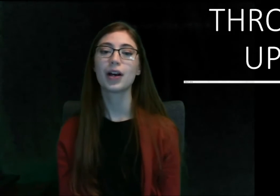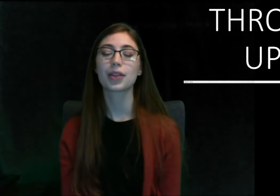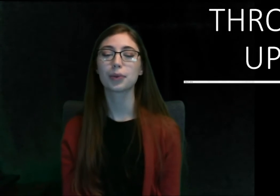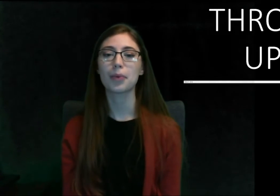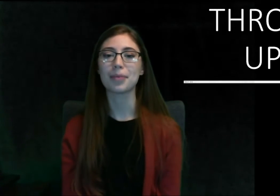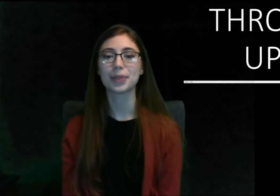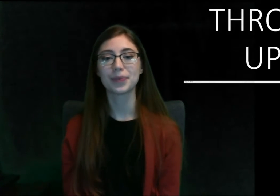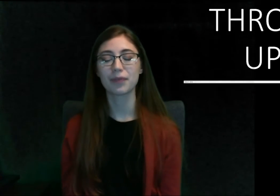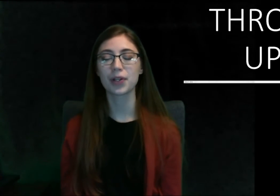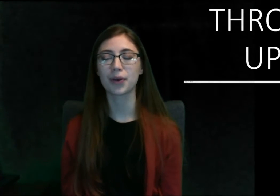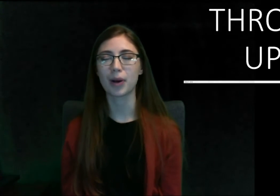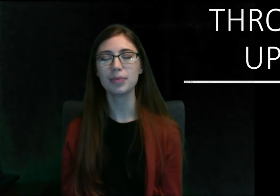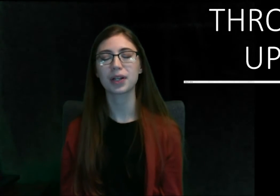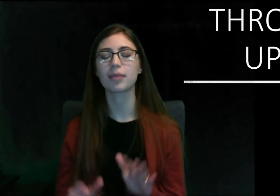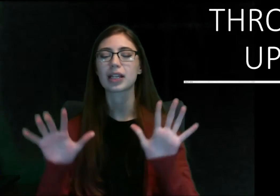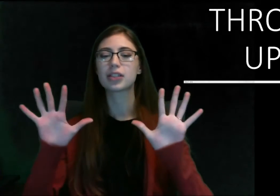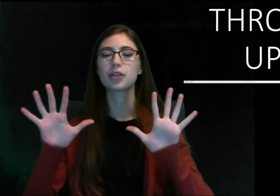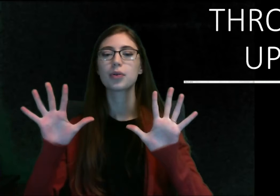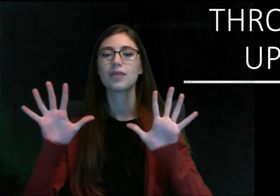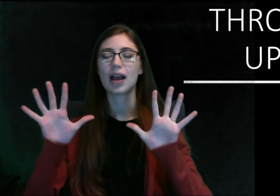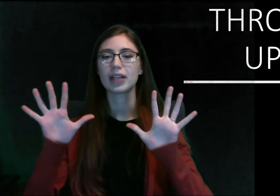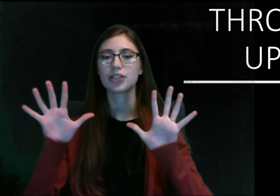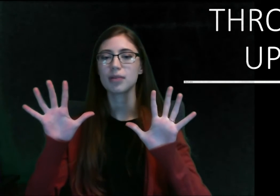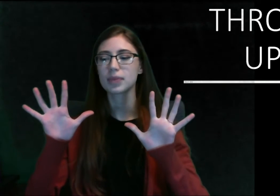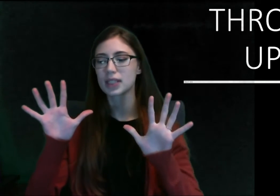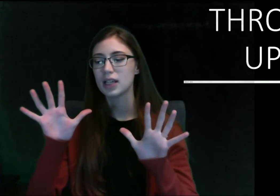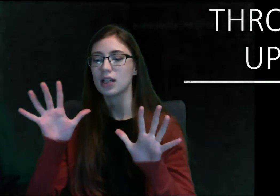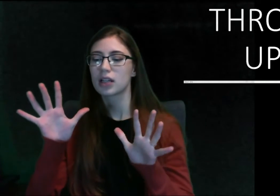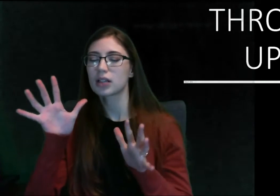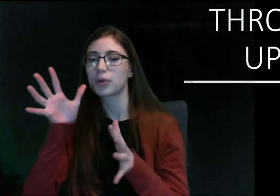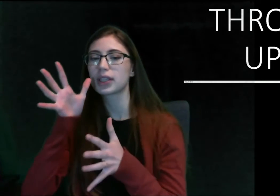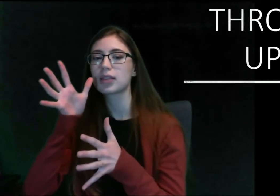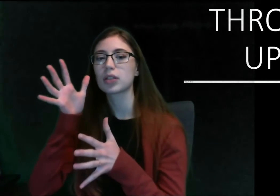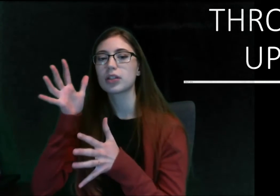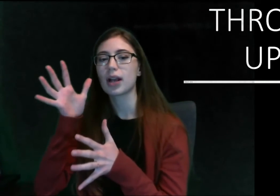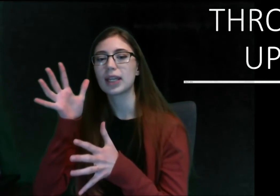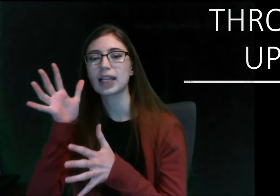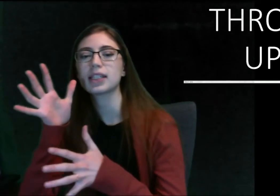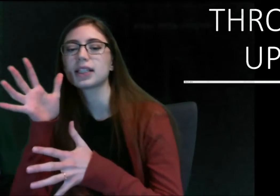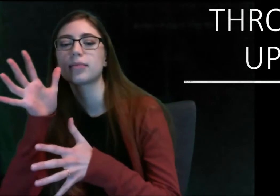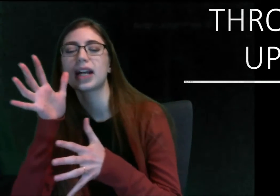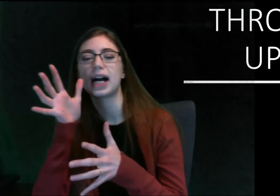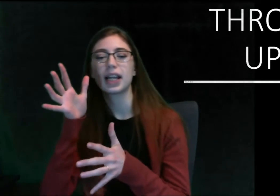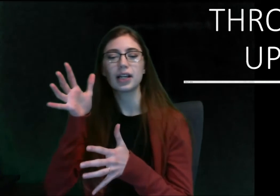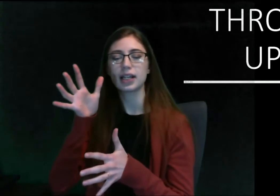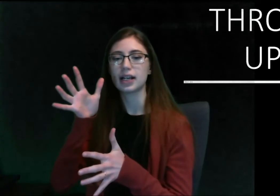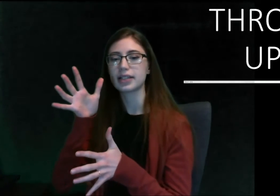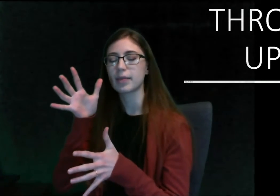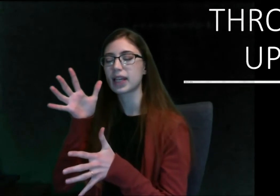Throw up. For throw up, you're going to make 2 5 handshakes. You're going to put them, your dominant hand a little bit higher and non-dominant hand a